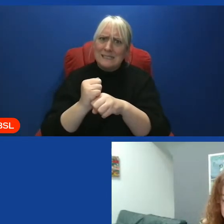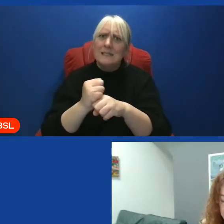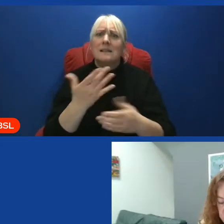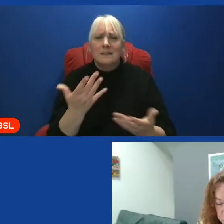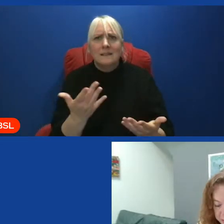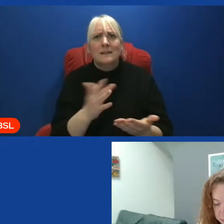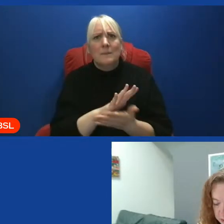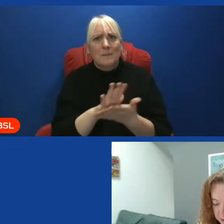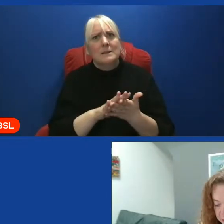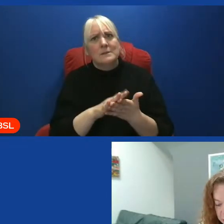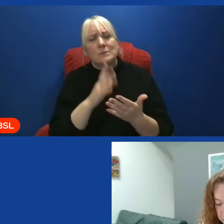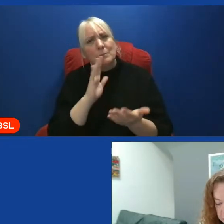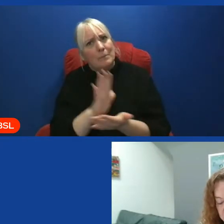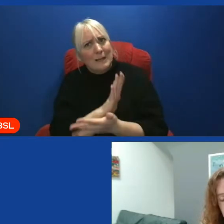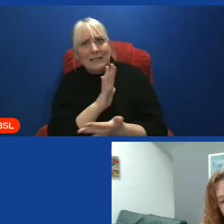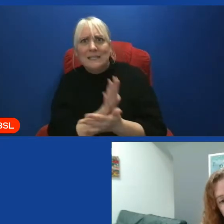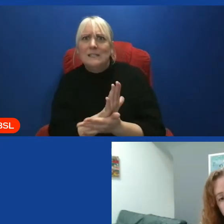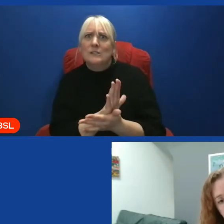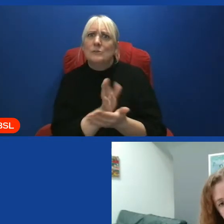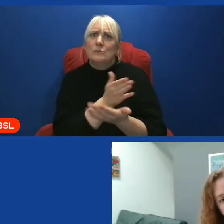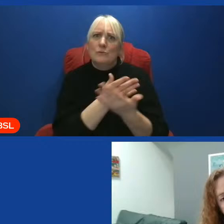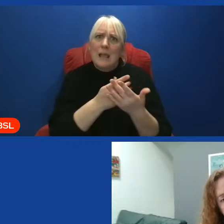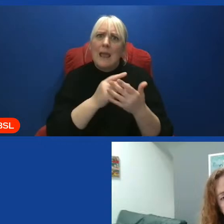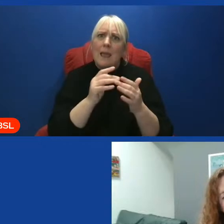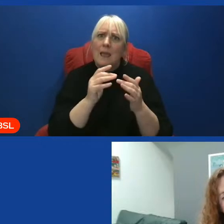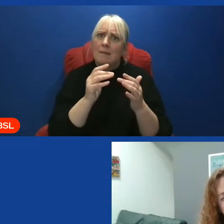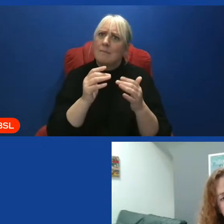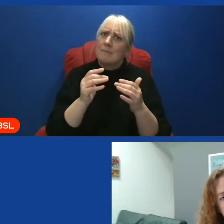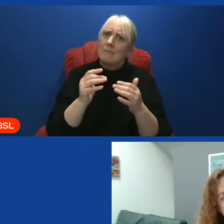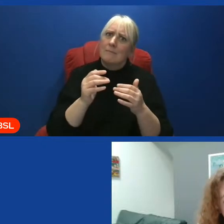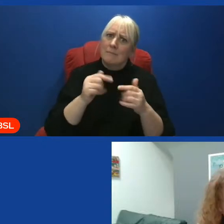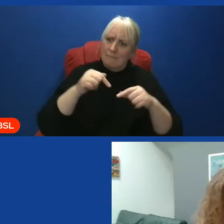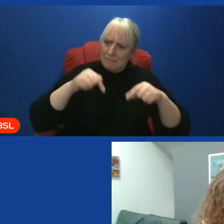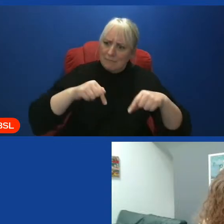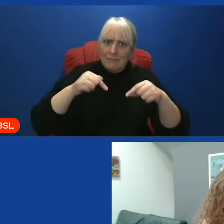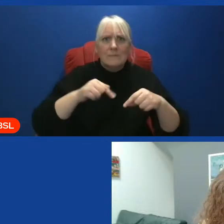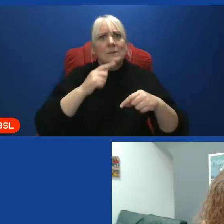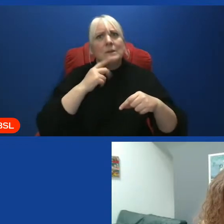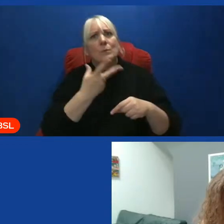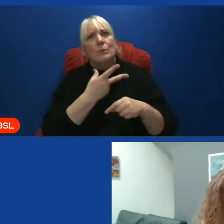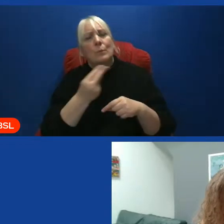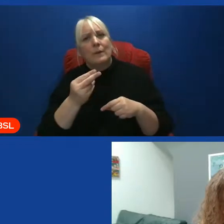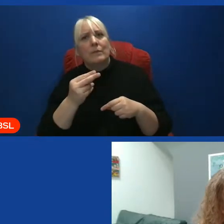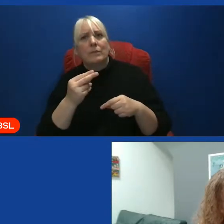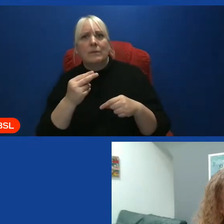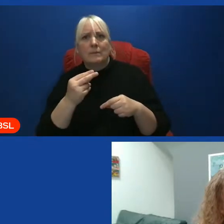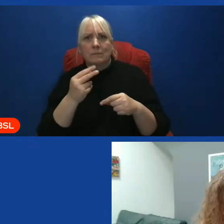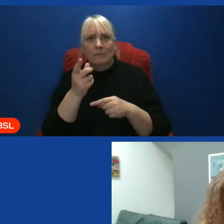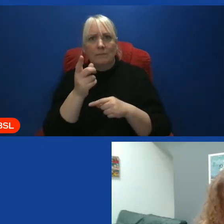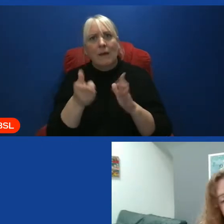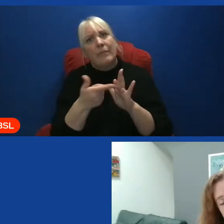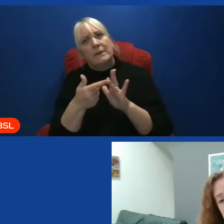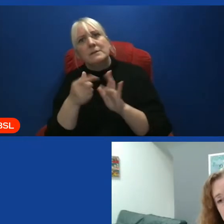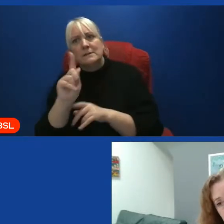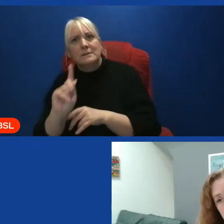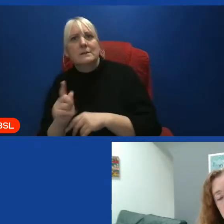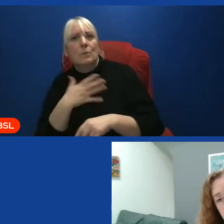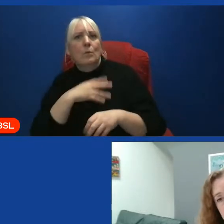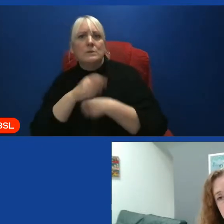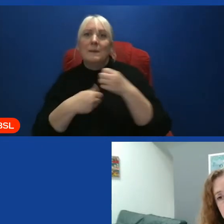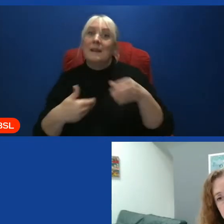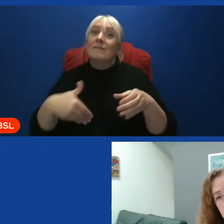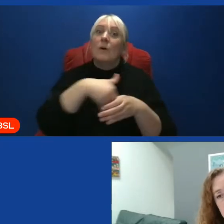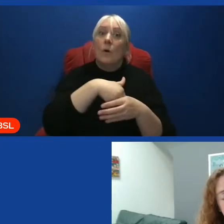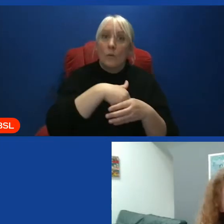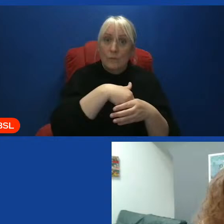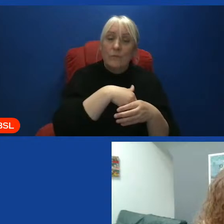to share a platform with the speakers who've spoken tonight, all of whom are united in their willingness to be part of that campaign, which is